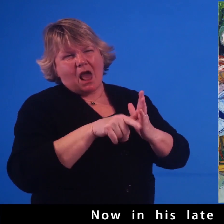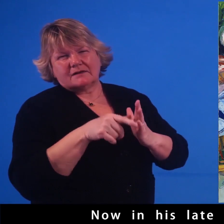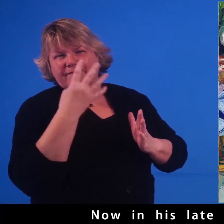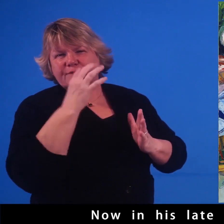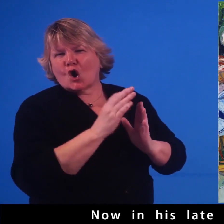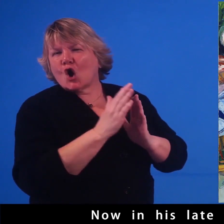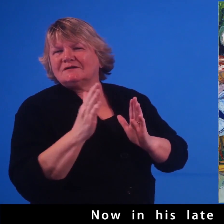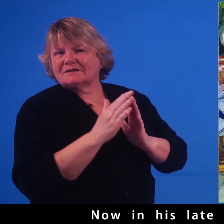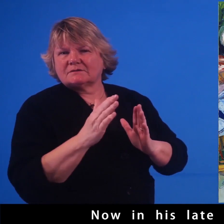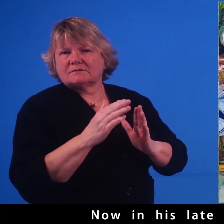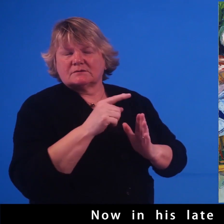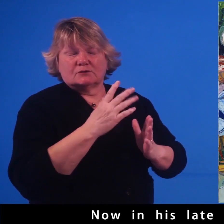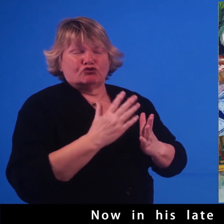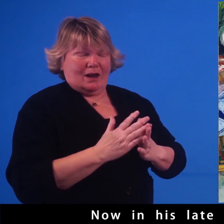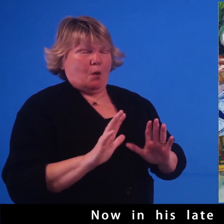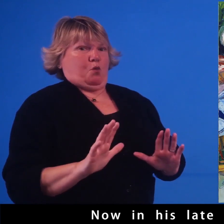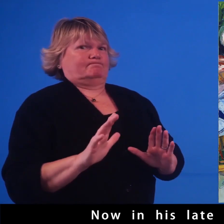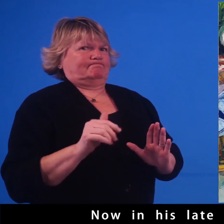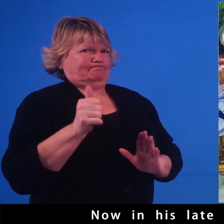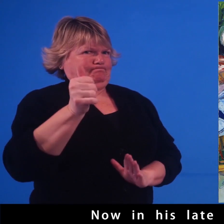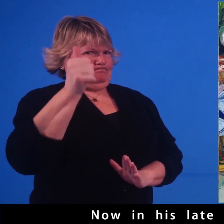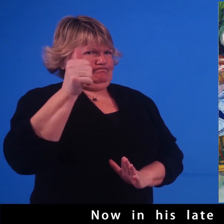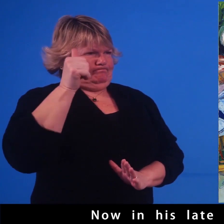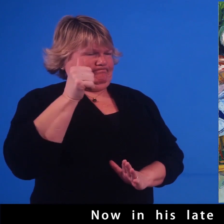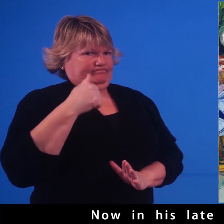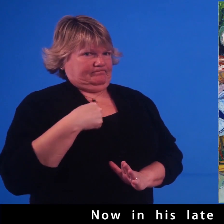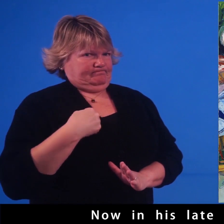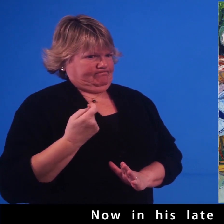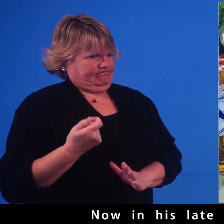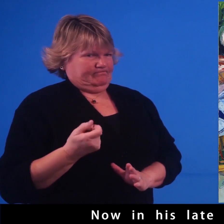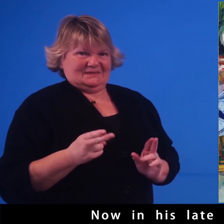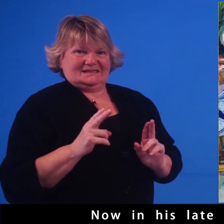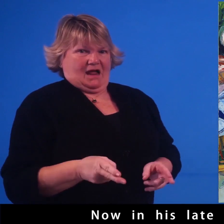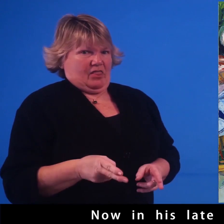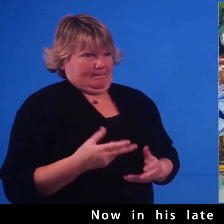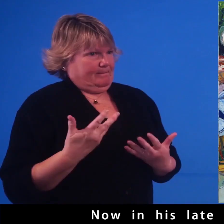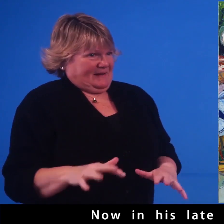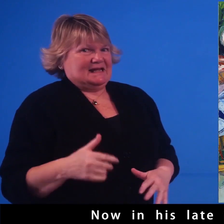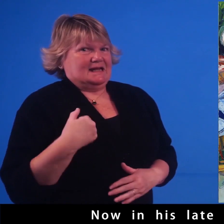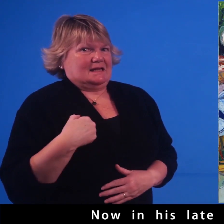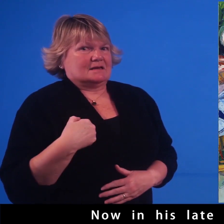Now in his late 40s, and acutely aware of how close to death he had come,